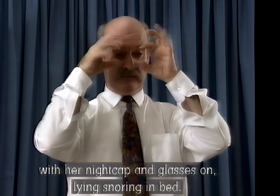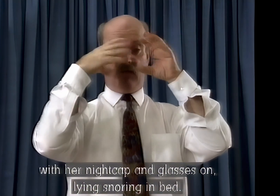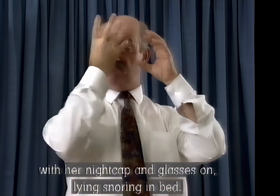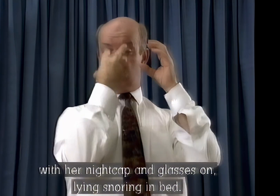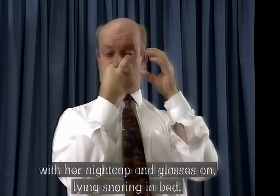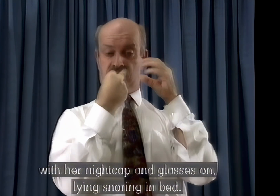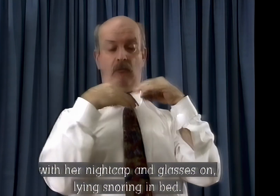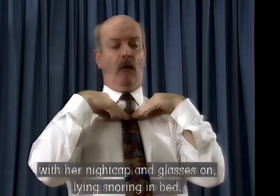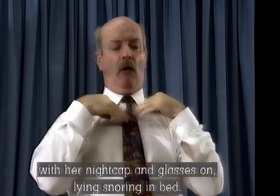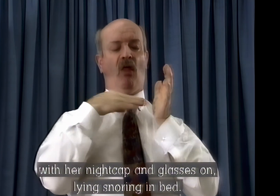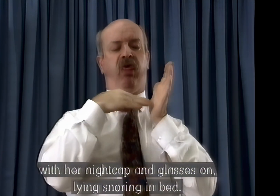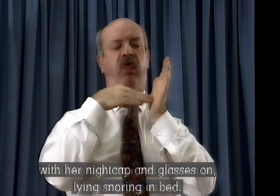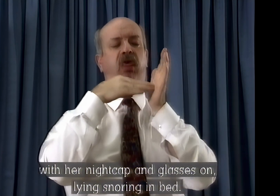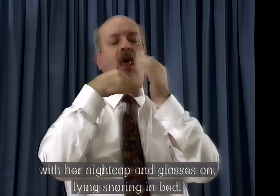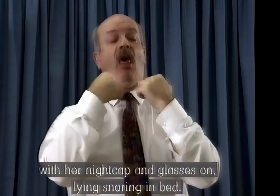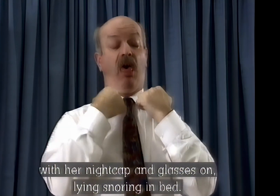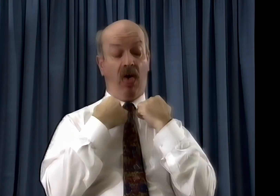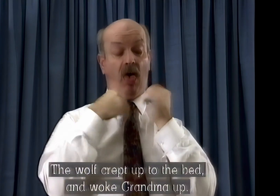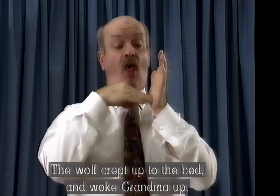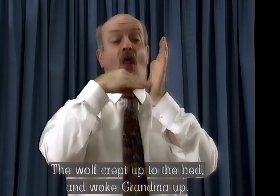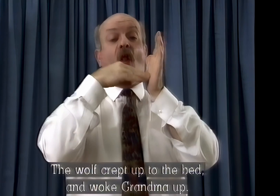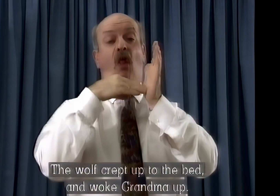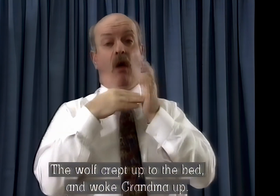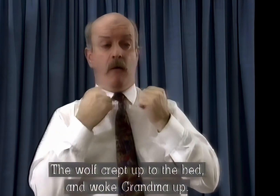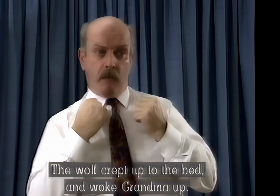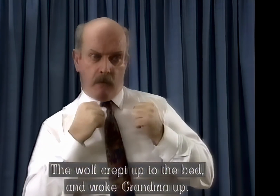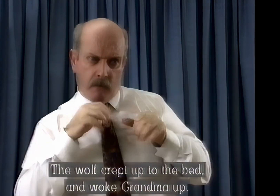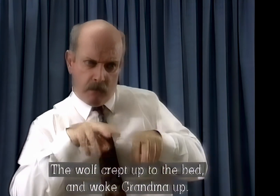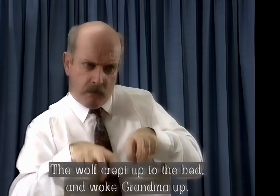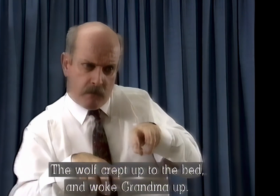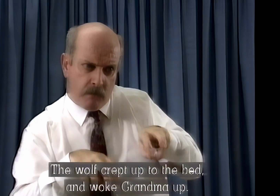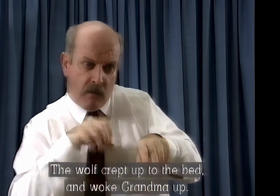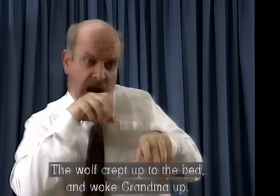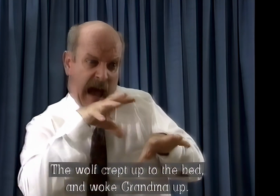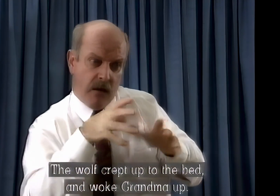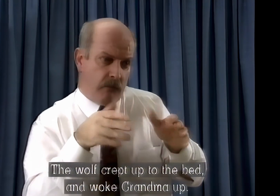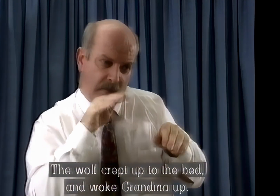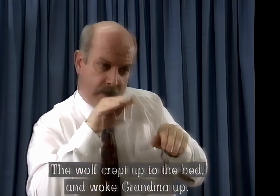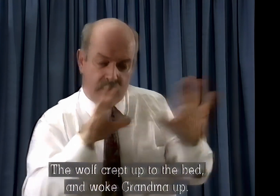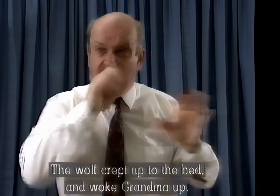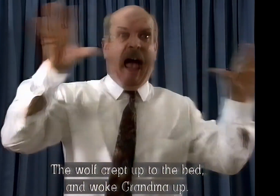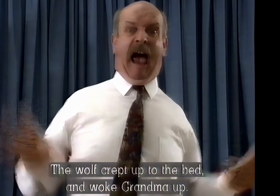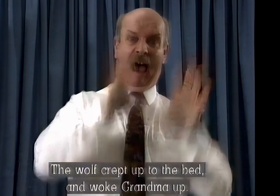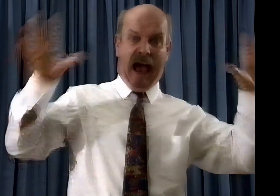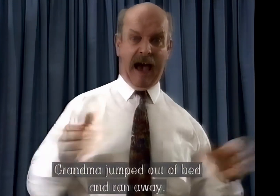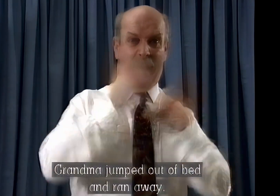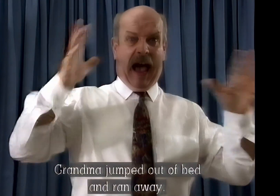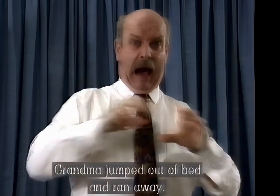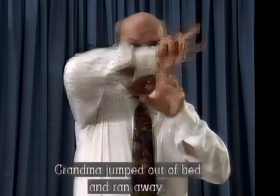with her nightcap on and her glasses on, lying snoring in bed. And the wolf crept up to the bed, woke Grandma up